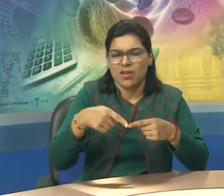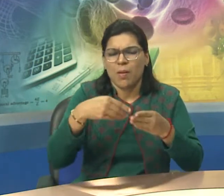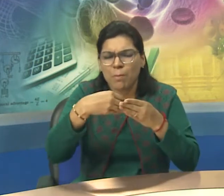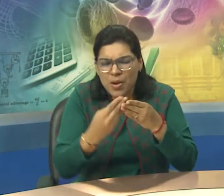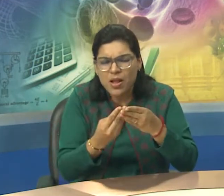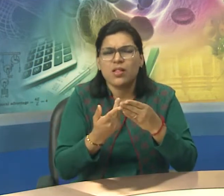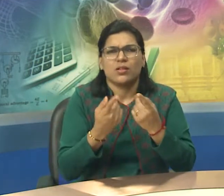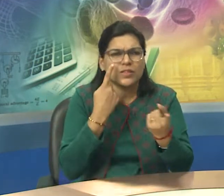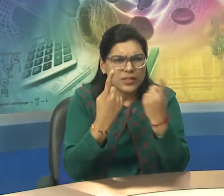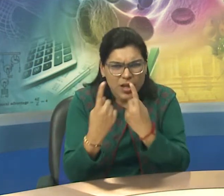and